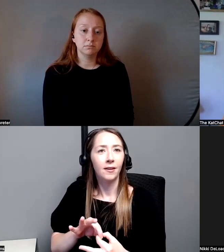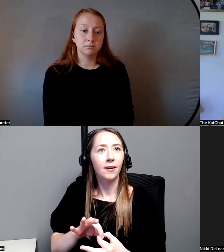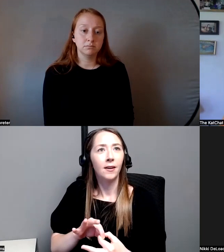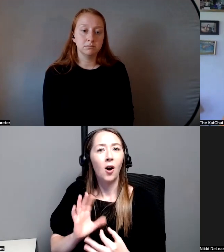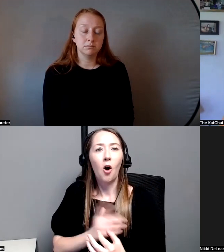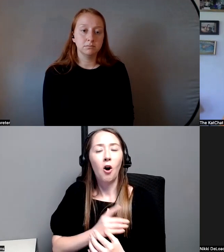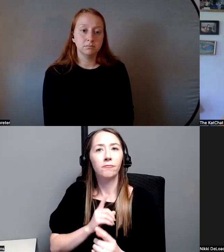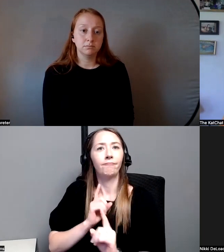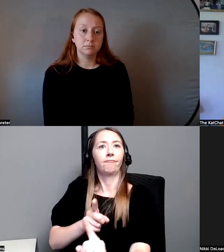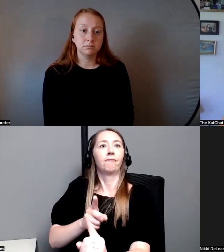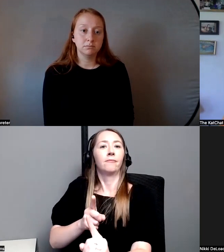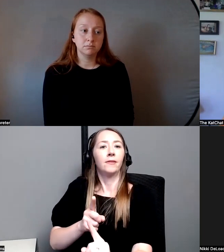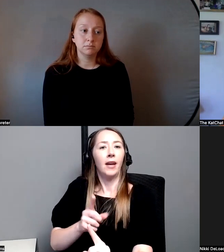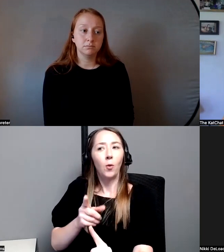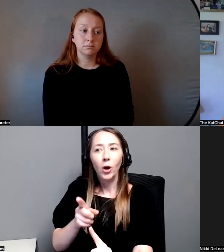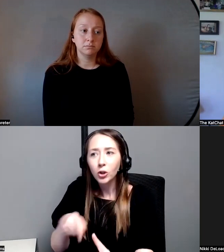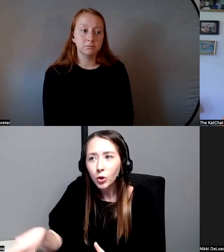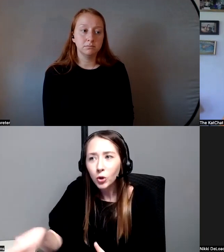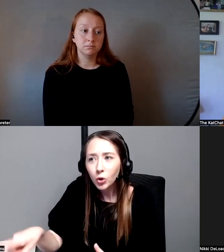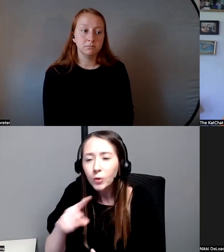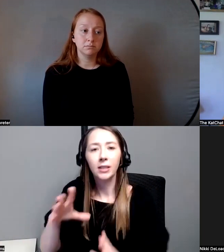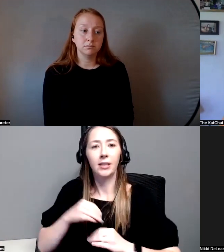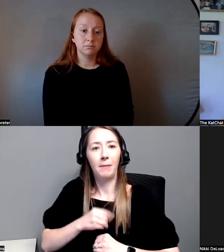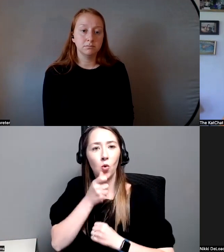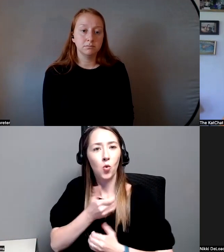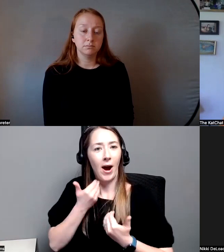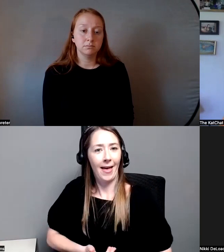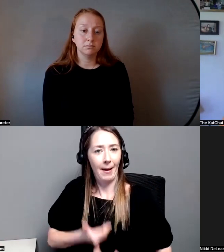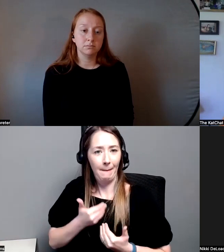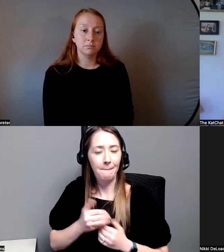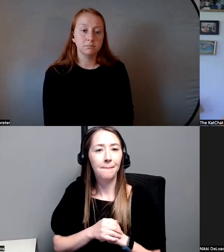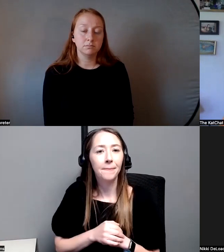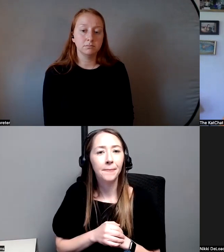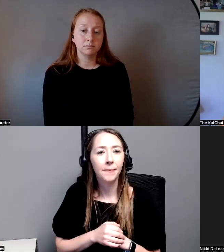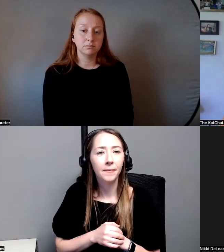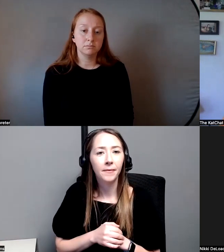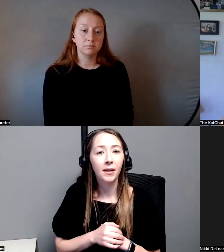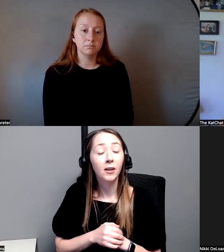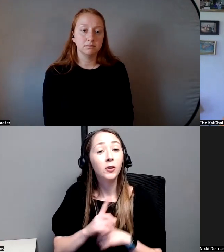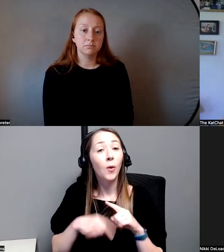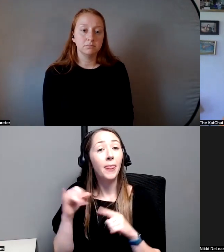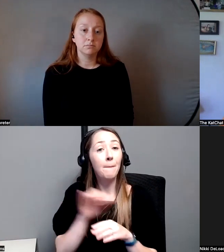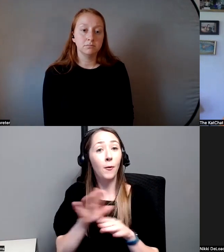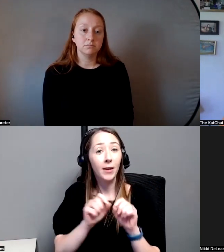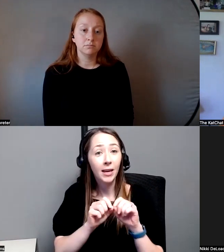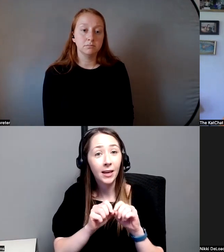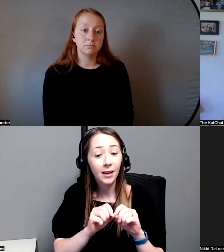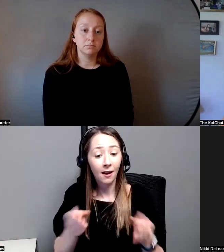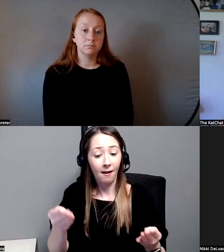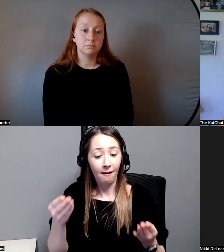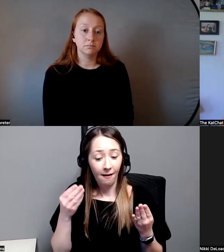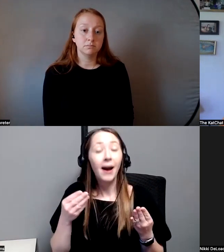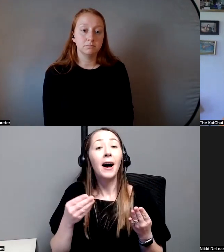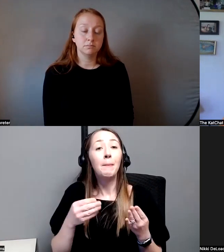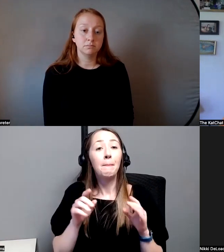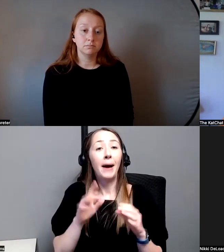We're just wanting to be accepted for who we are. And so when World Record Christmas came across my